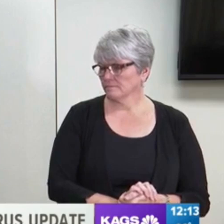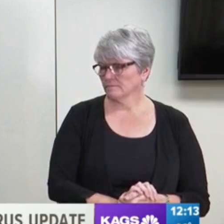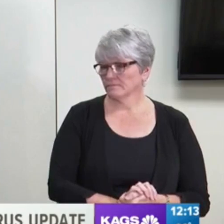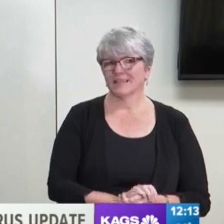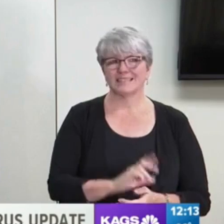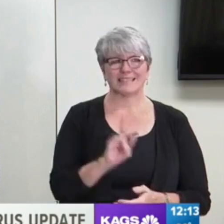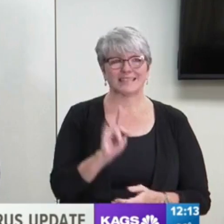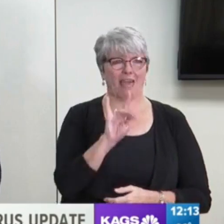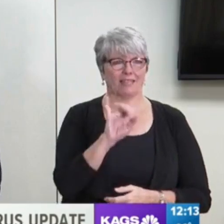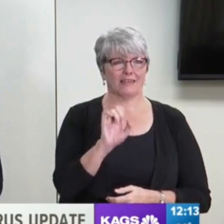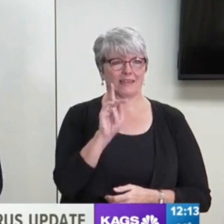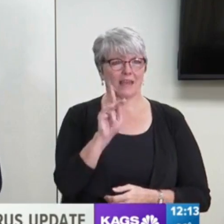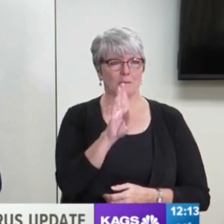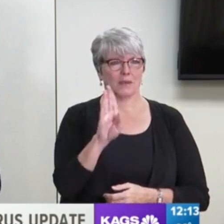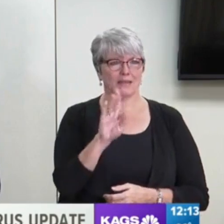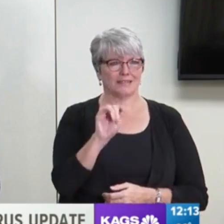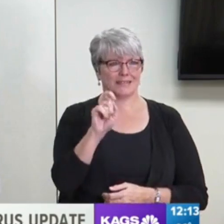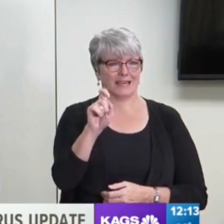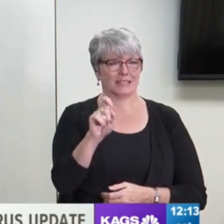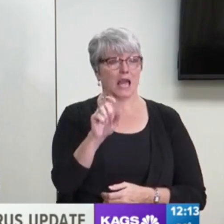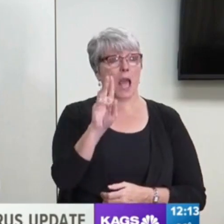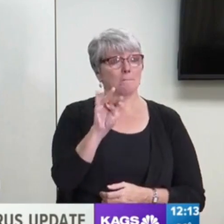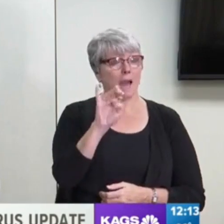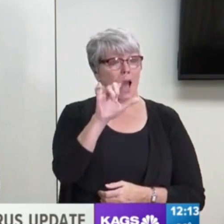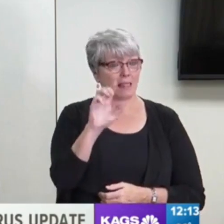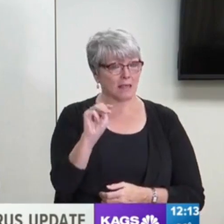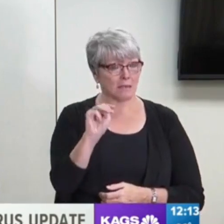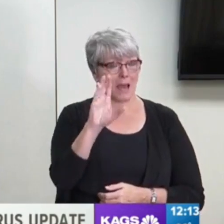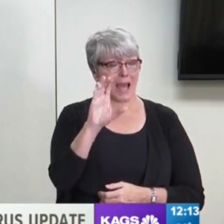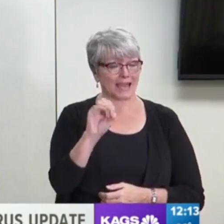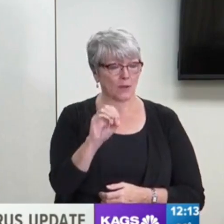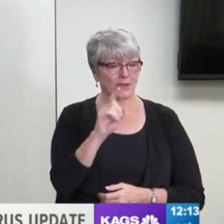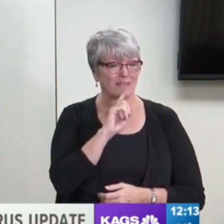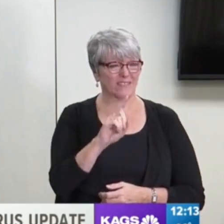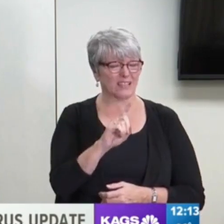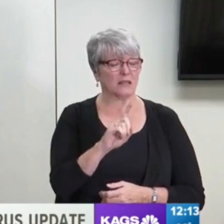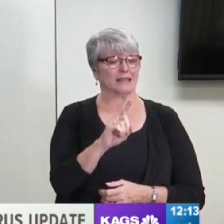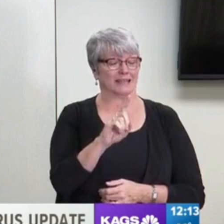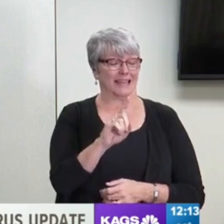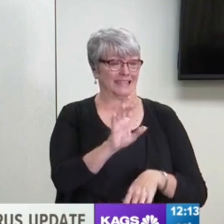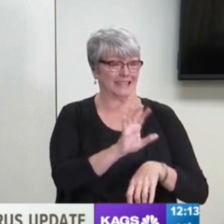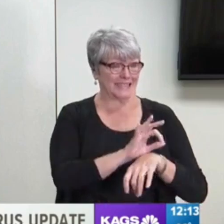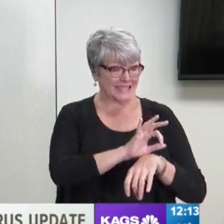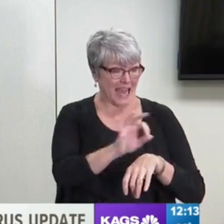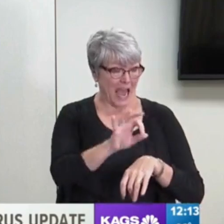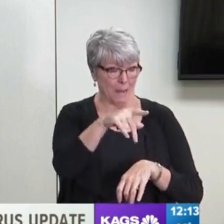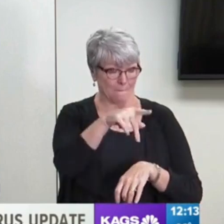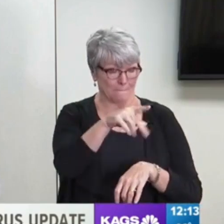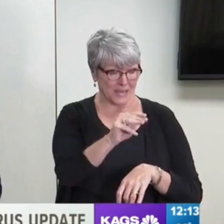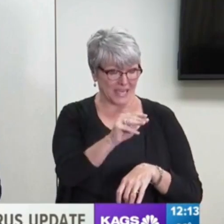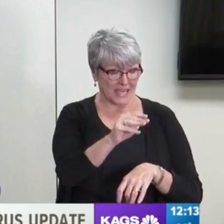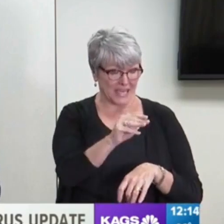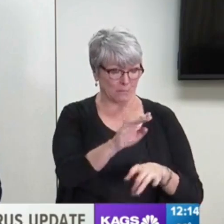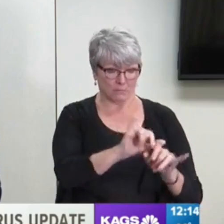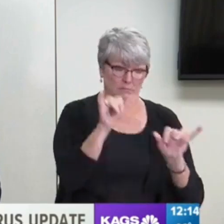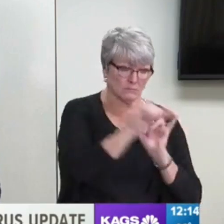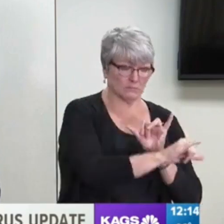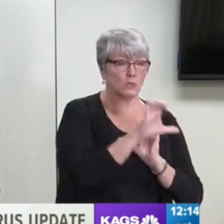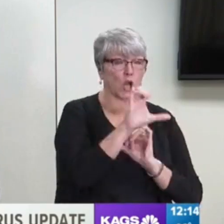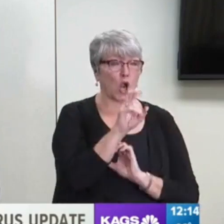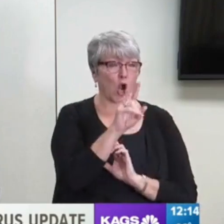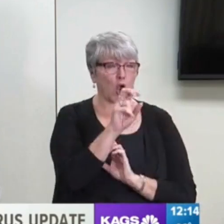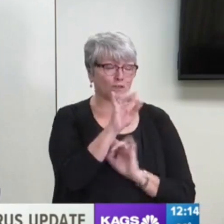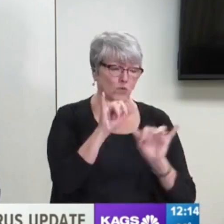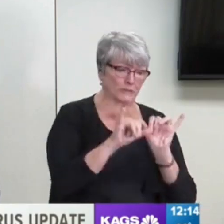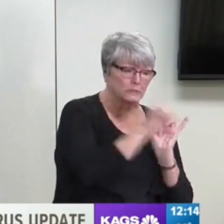This is Kathleen from KBTX. Milam County has implemented a 9 p.m. curfew for minors. Can you speak to the effectiveness or lack